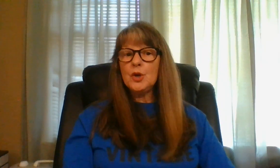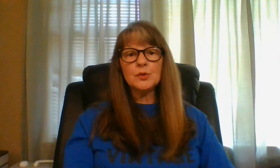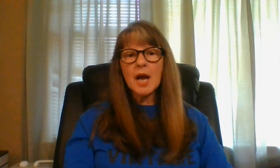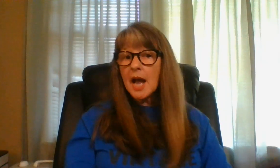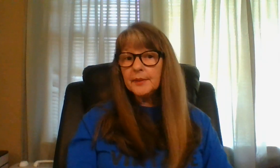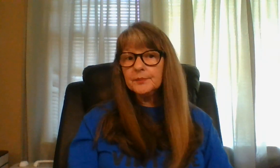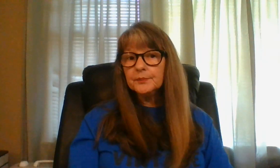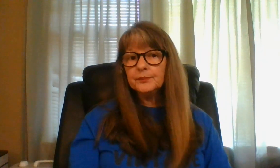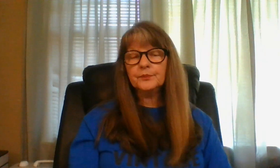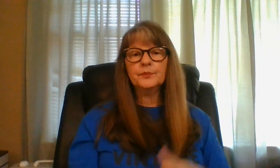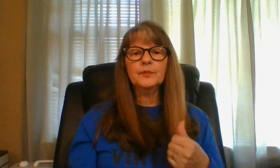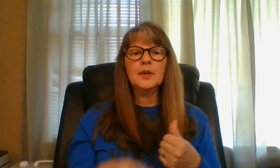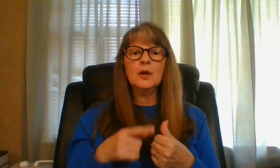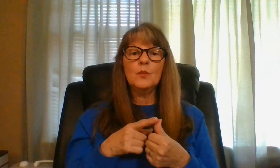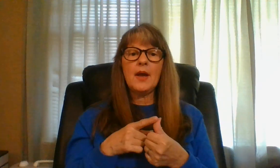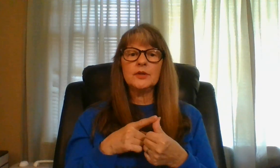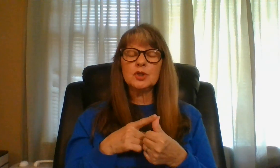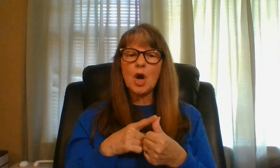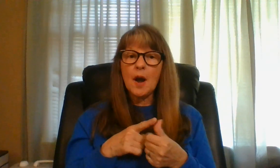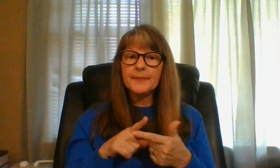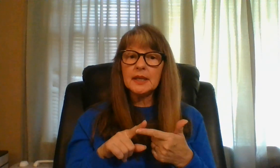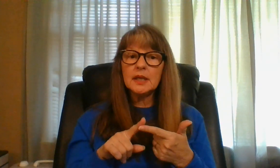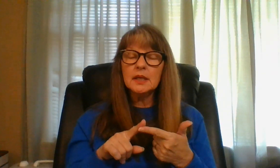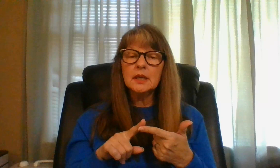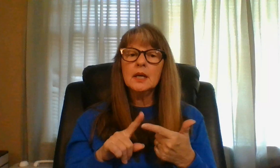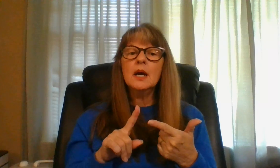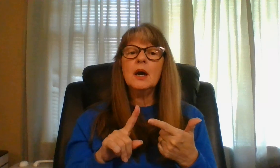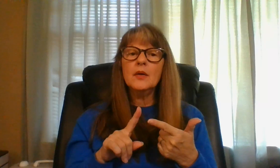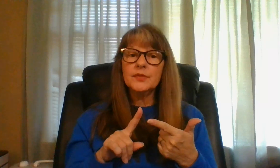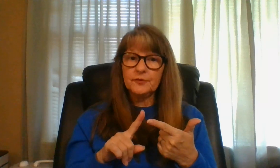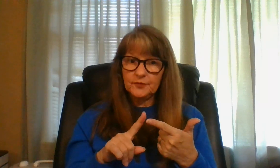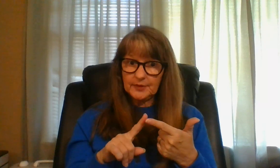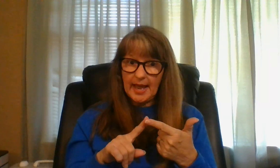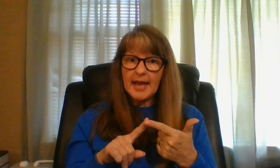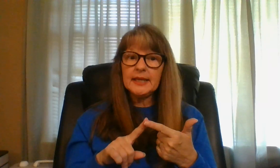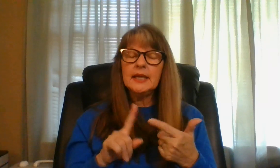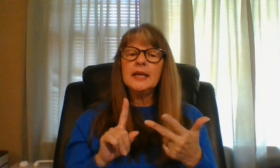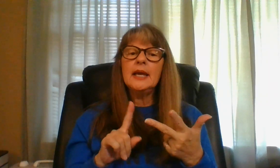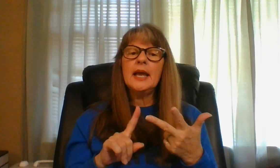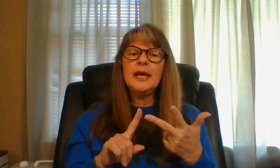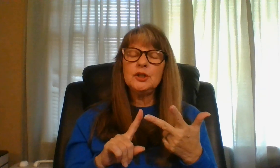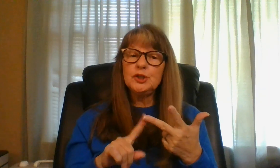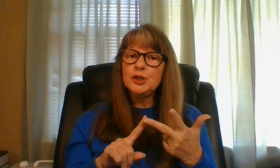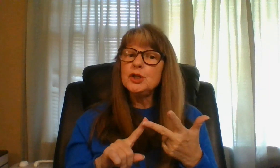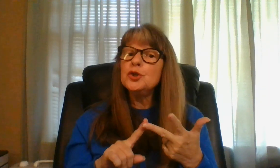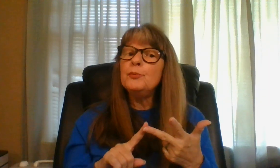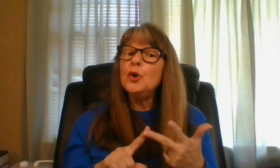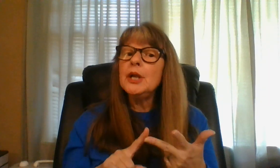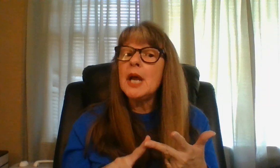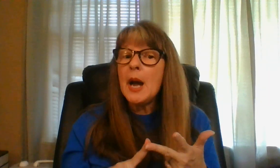No time. We have a topic, the flag, and did you put it